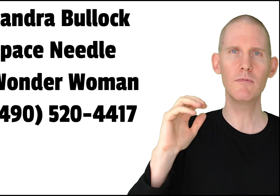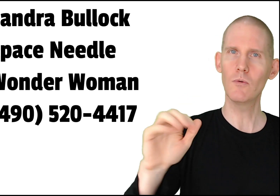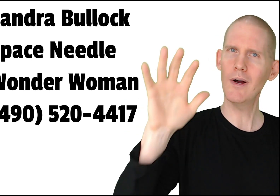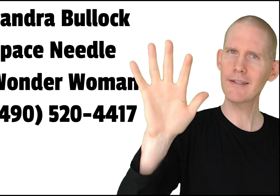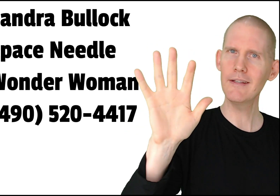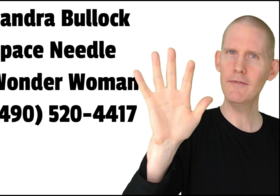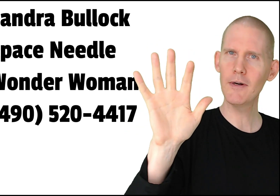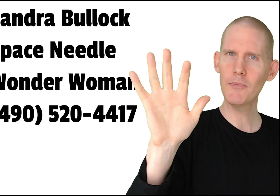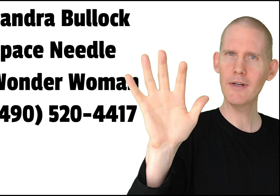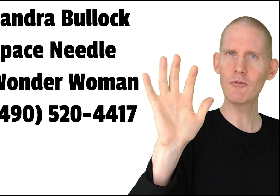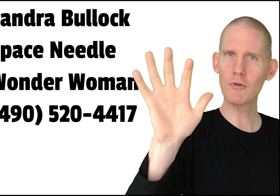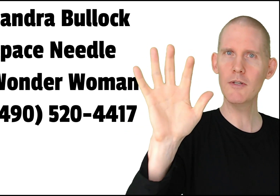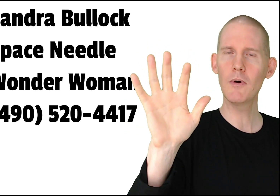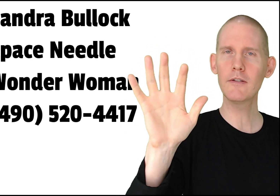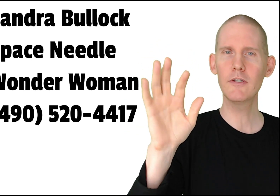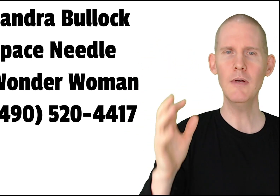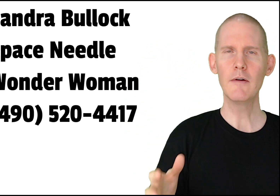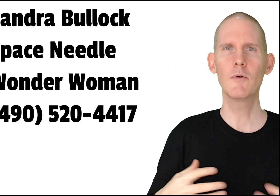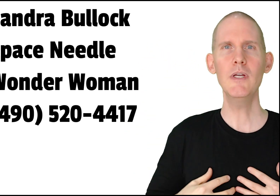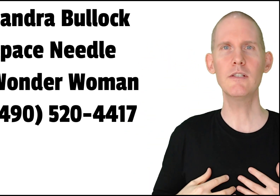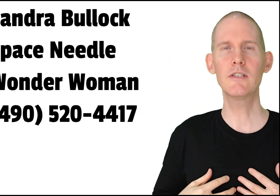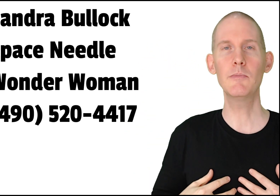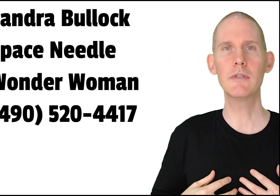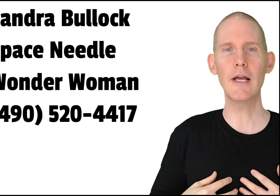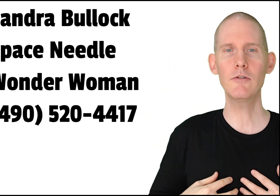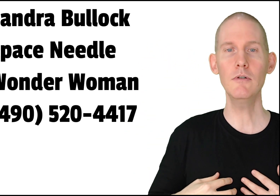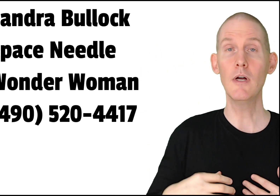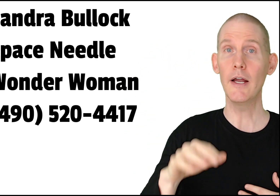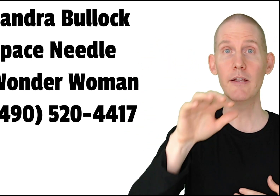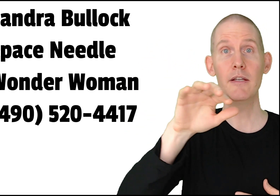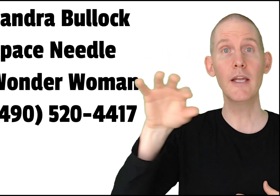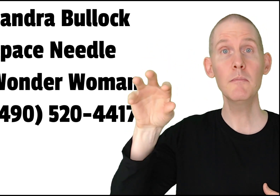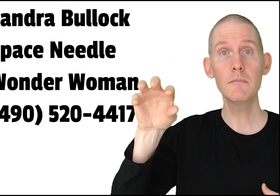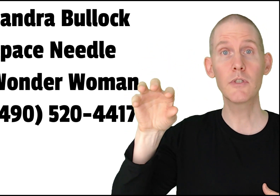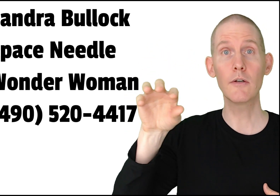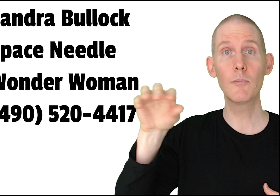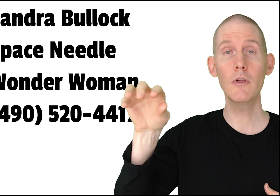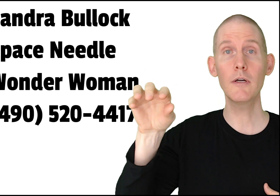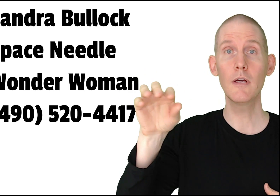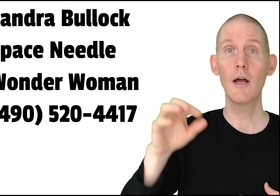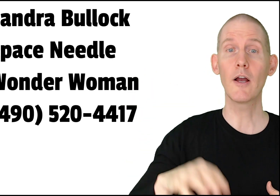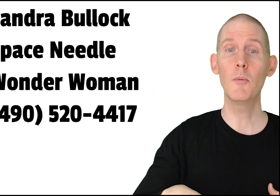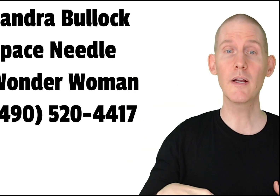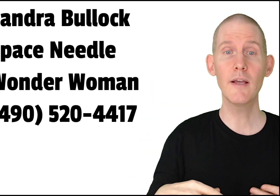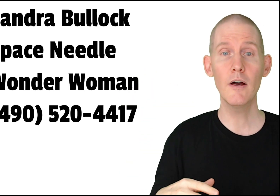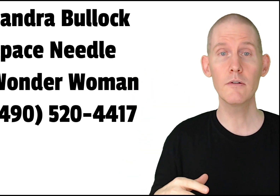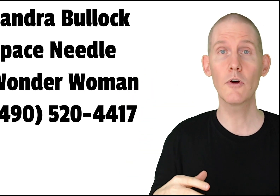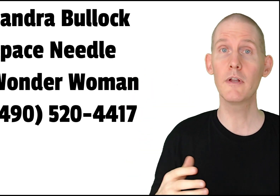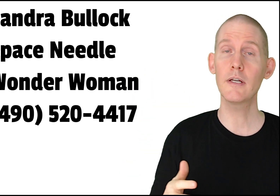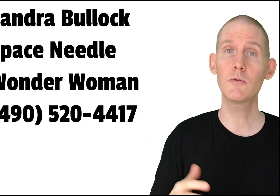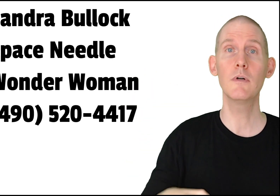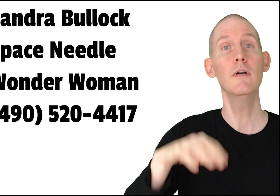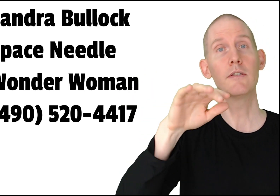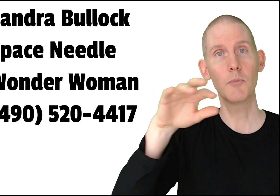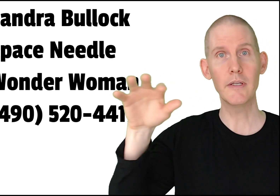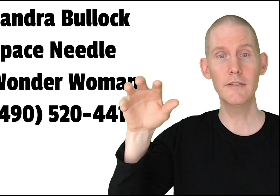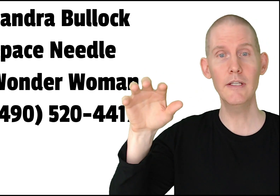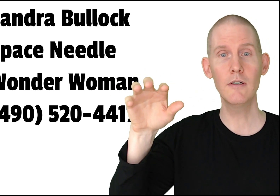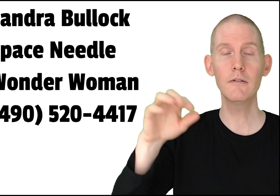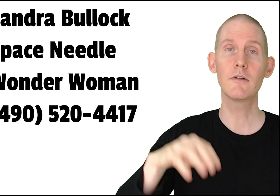want to leave it up there, you really want to. For me, it just seems natural. I did the name, Sandra Bullock. I go back down, go to the next one, Space Needle, go